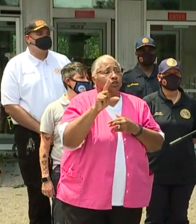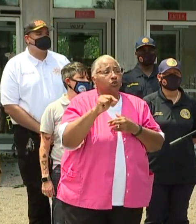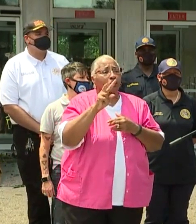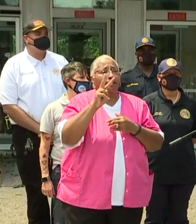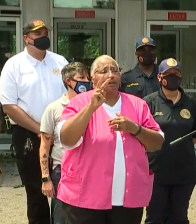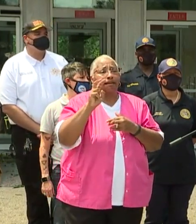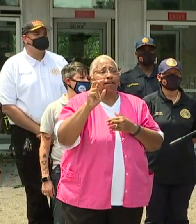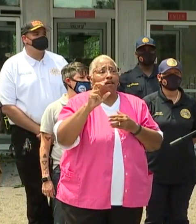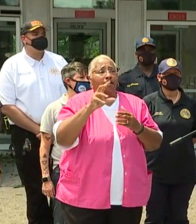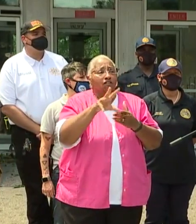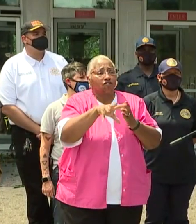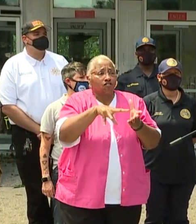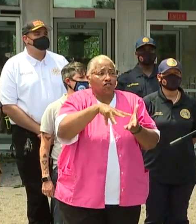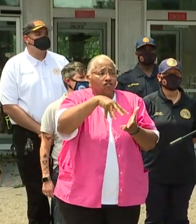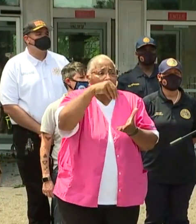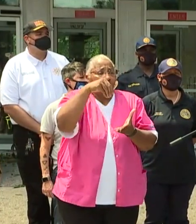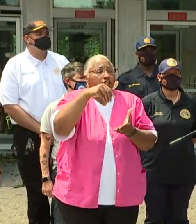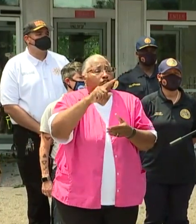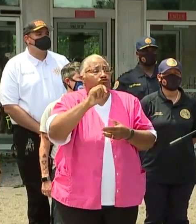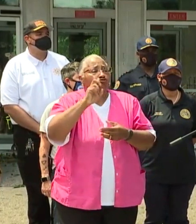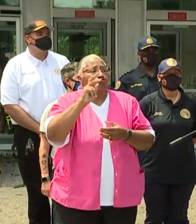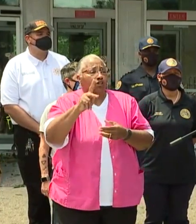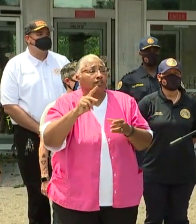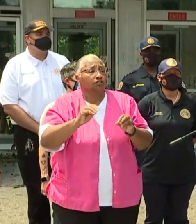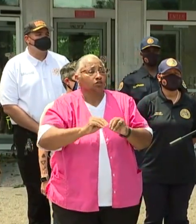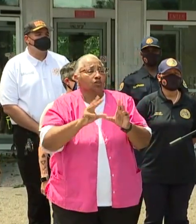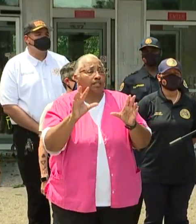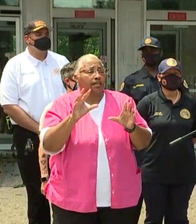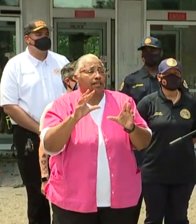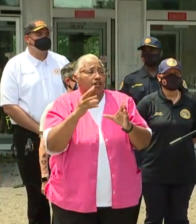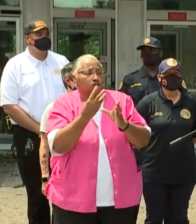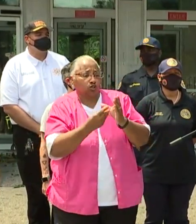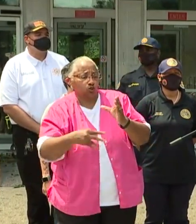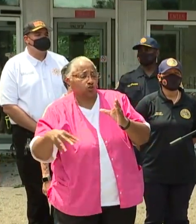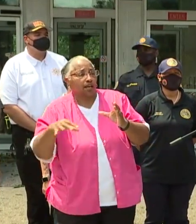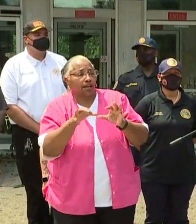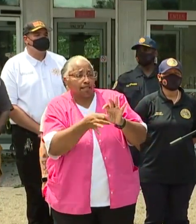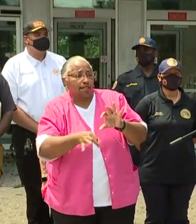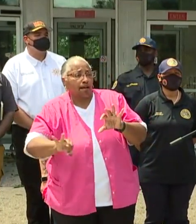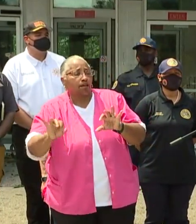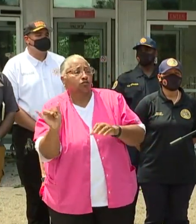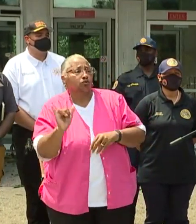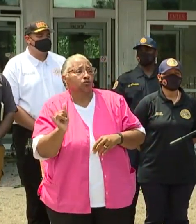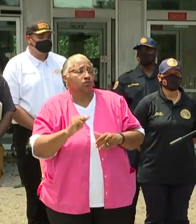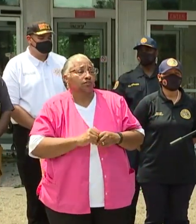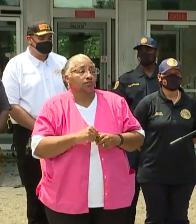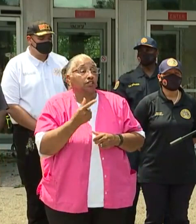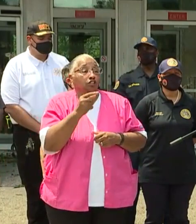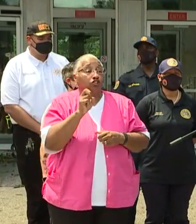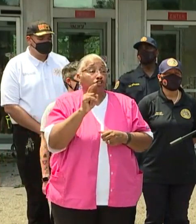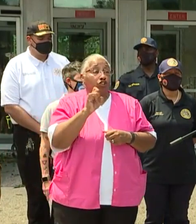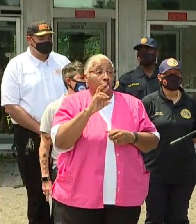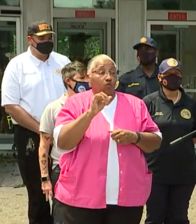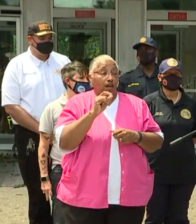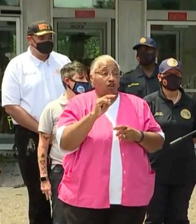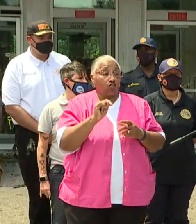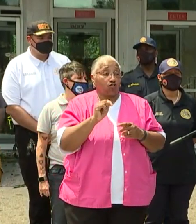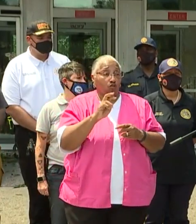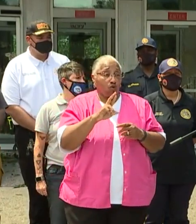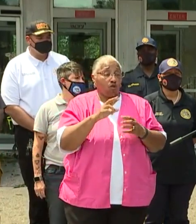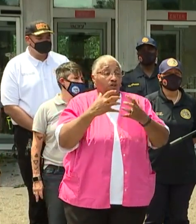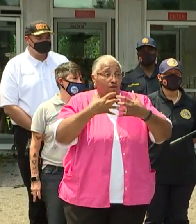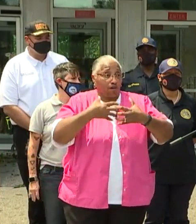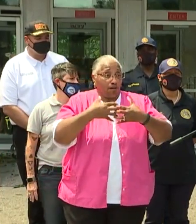clear those drain lines as well. Additionally, generator safety. If you are at home and